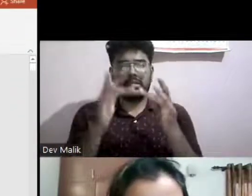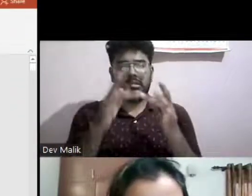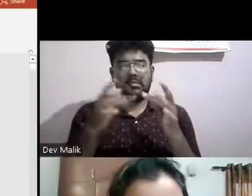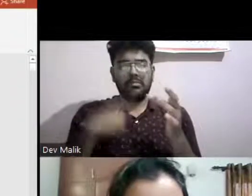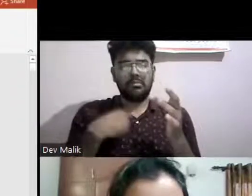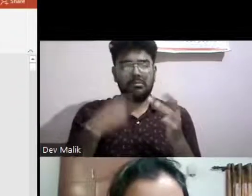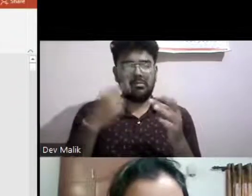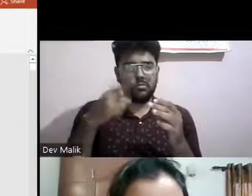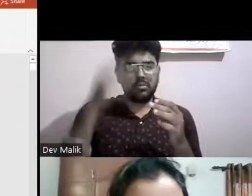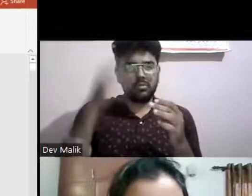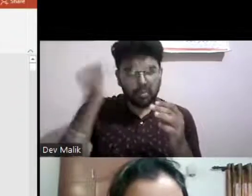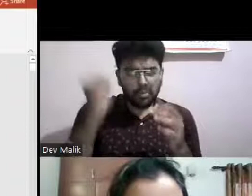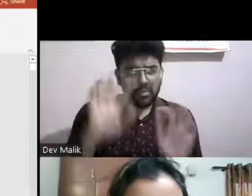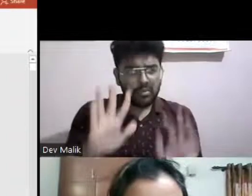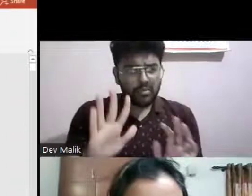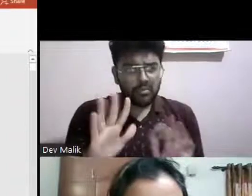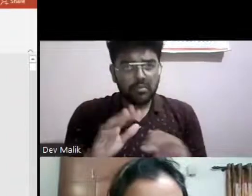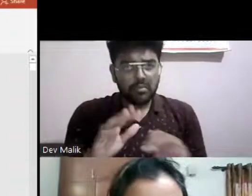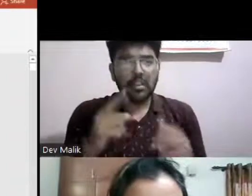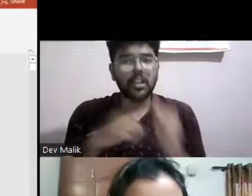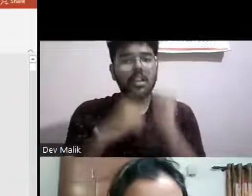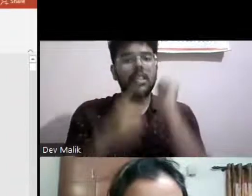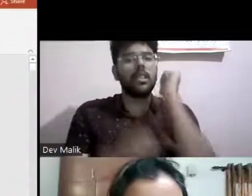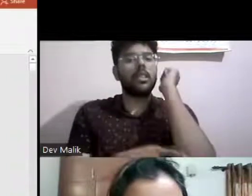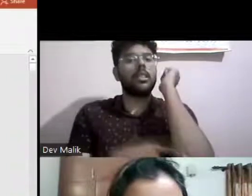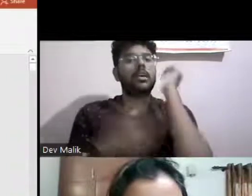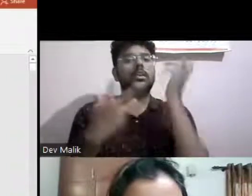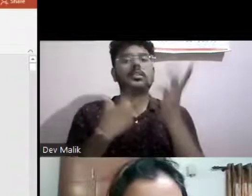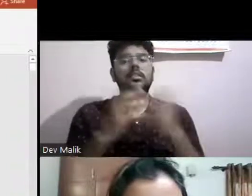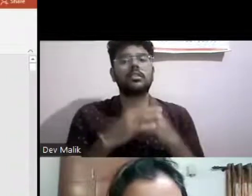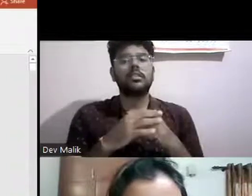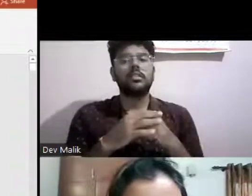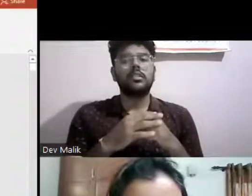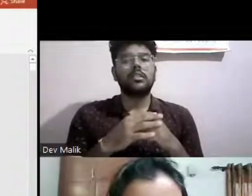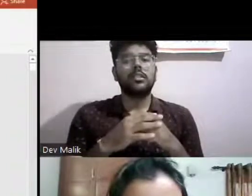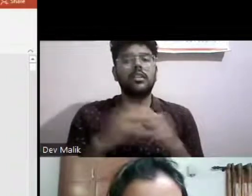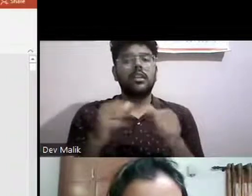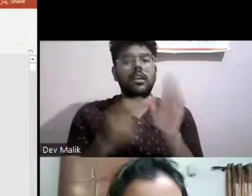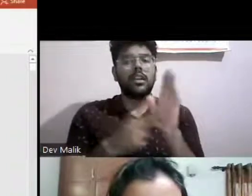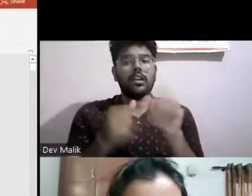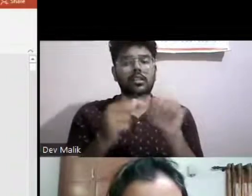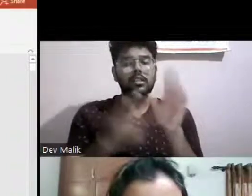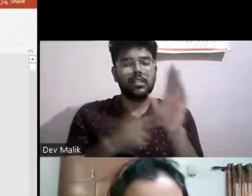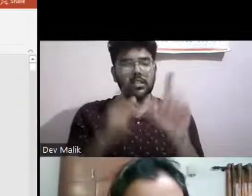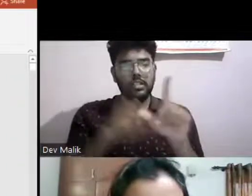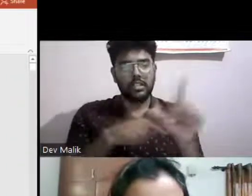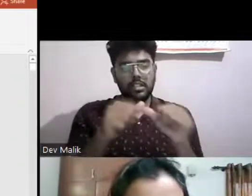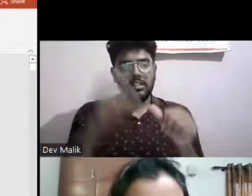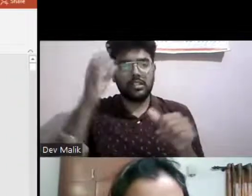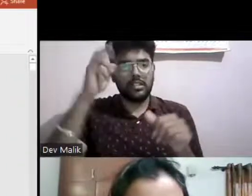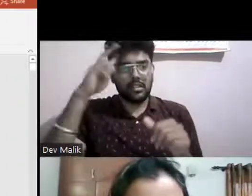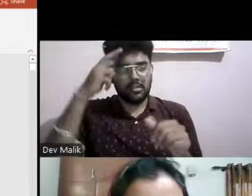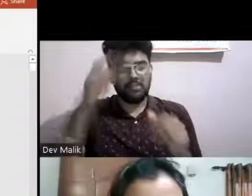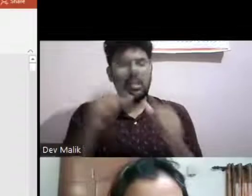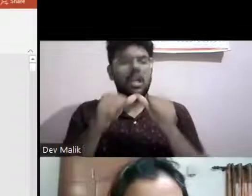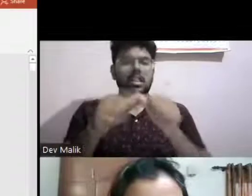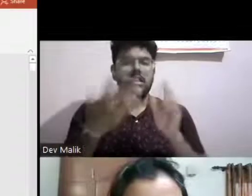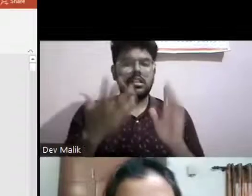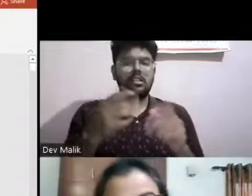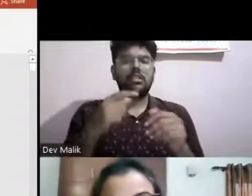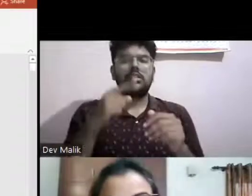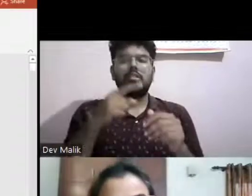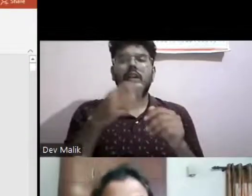my side. So the last was actually you were answering Ananya's concern. Hmm. You asked